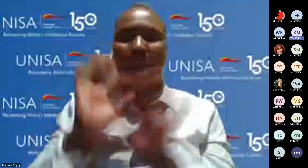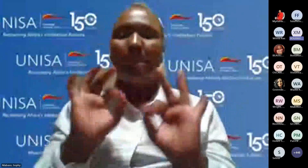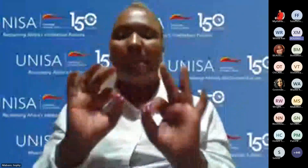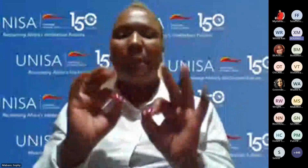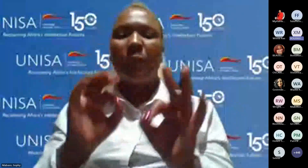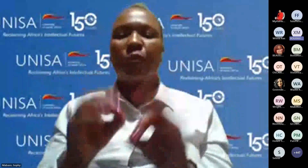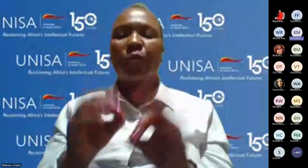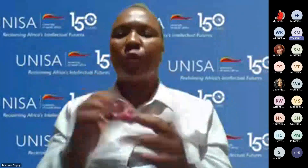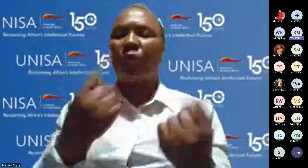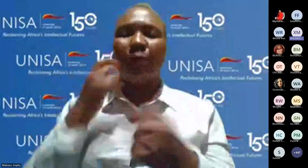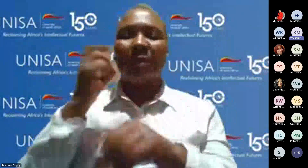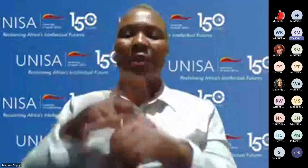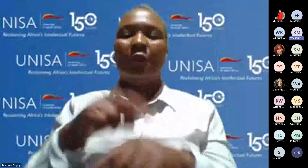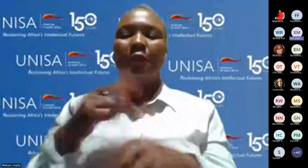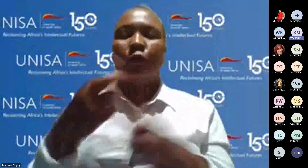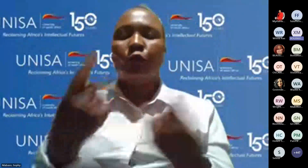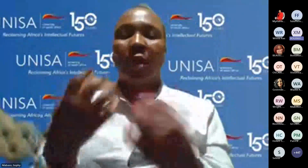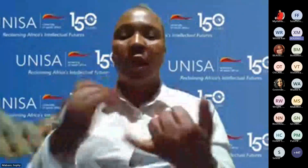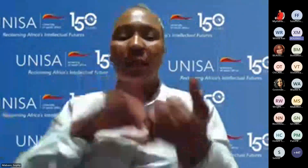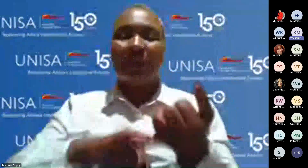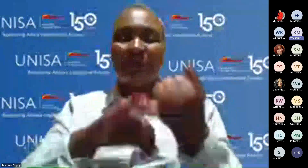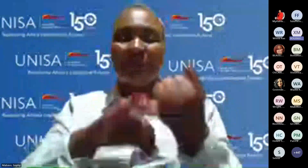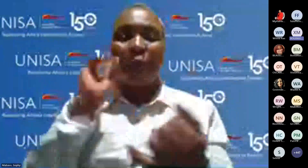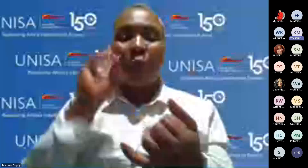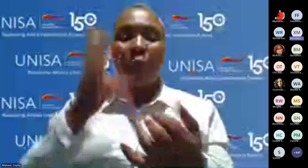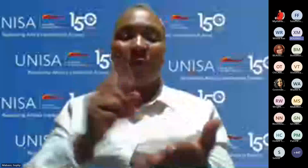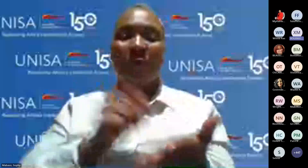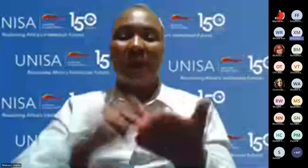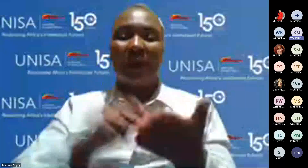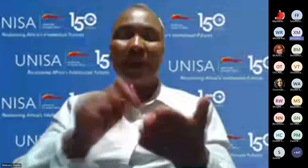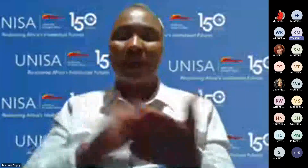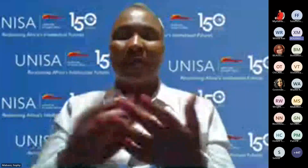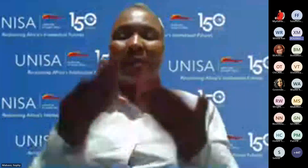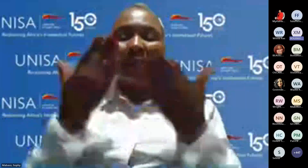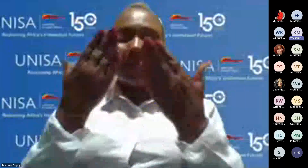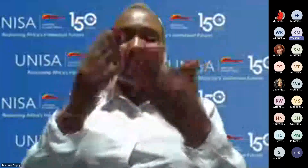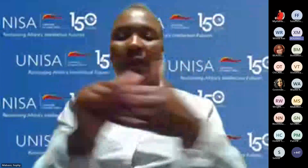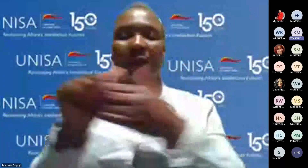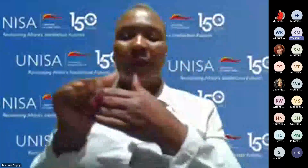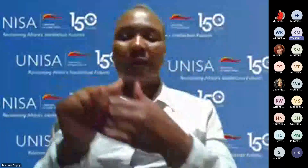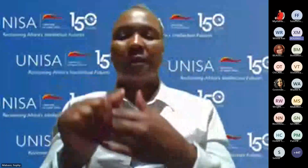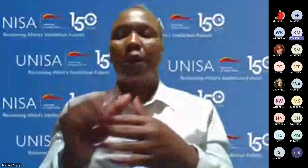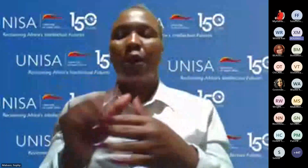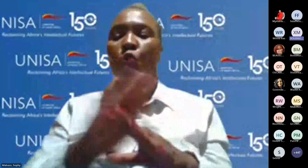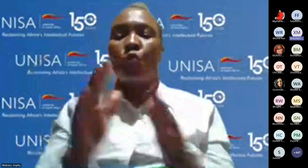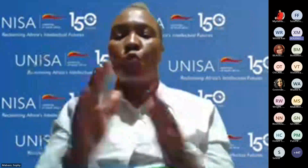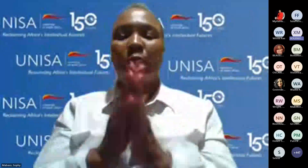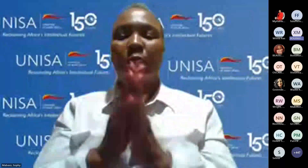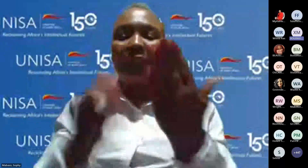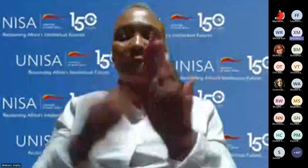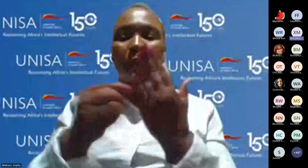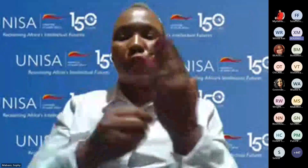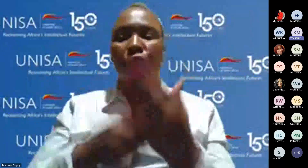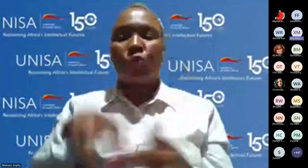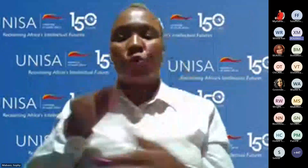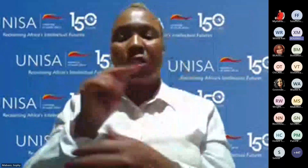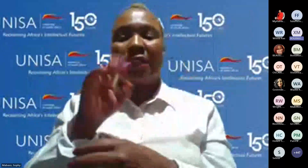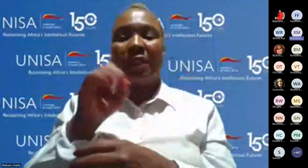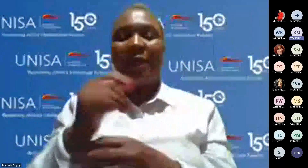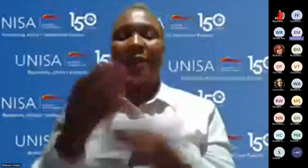need to do? I've got another module now that I'll be writing. There's a study guide. So there's no textbook. There's a UNISA study guide